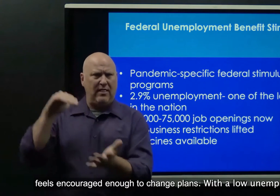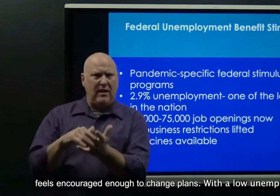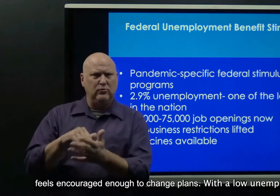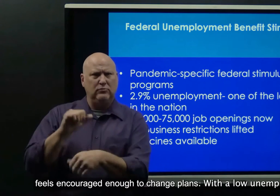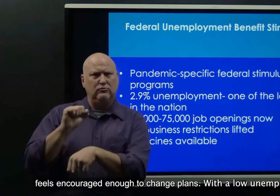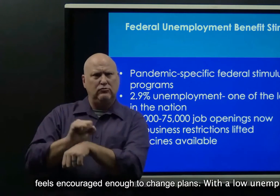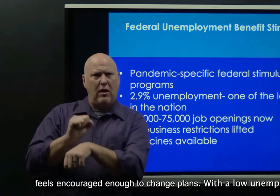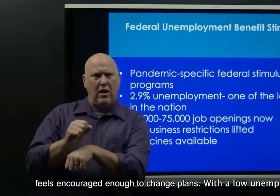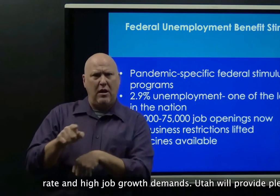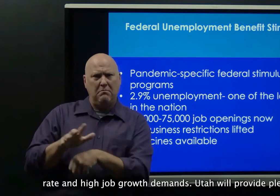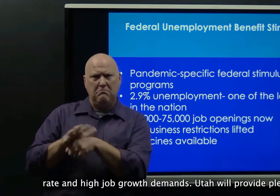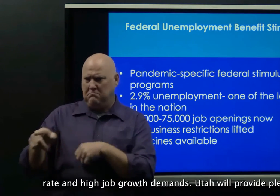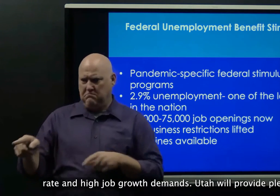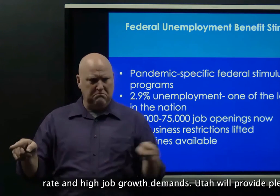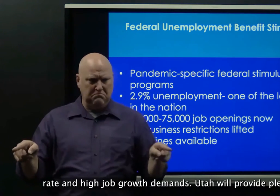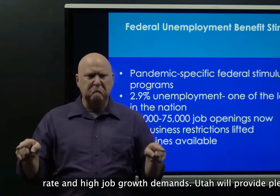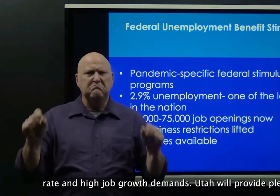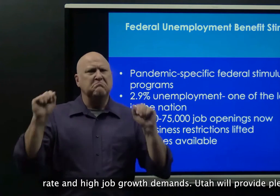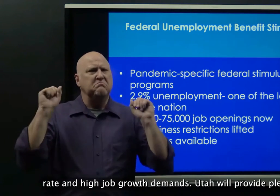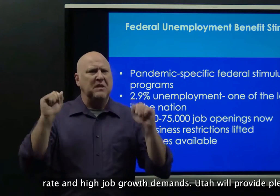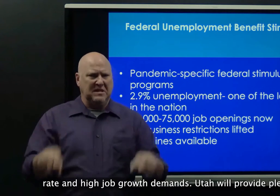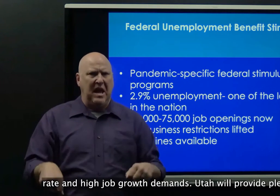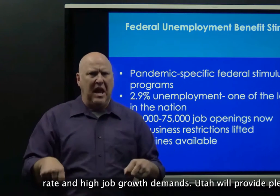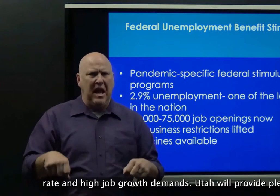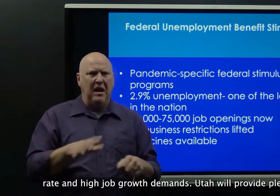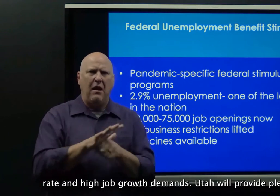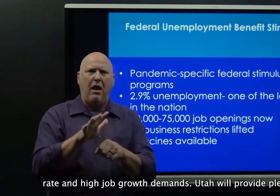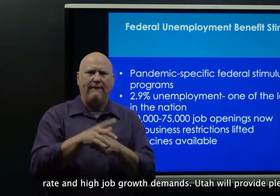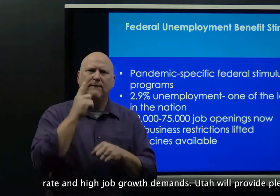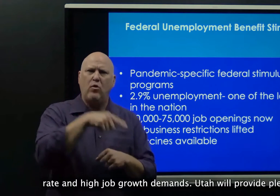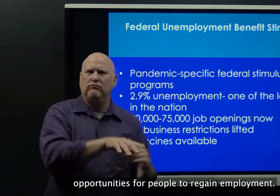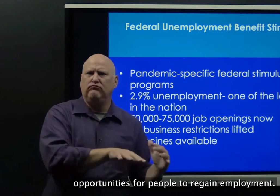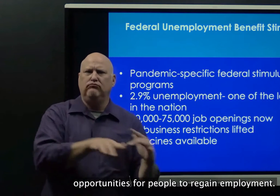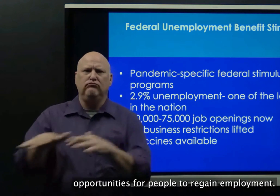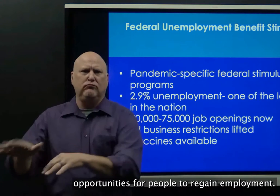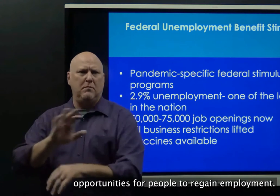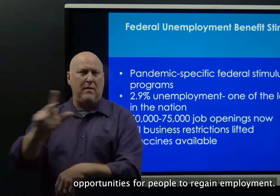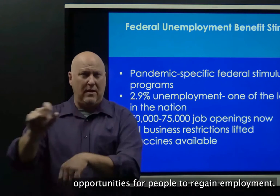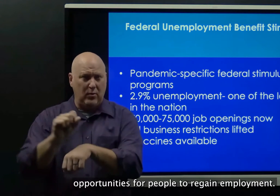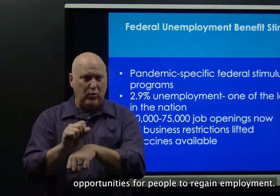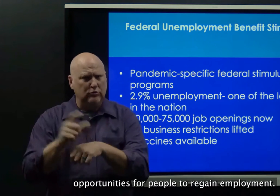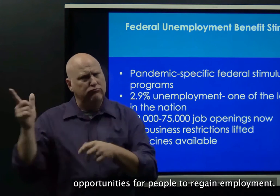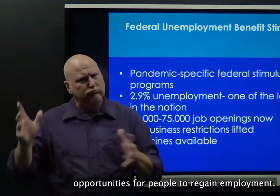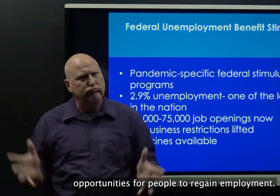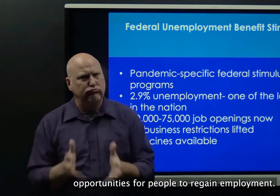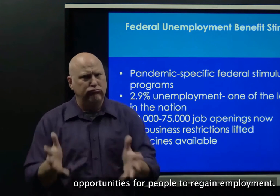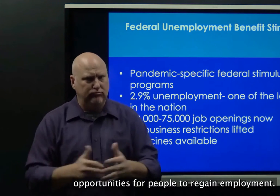low unemployment rate and high job growth demands, Utah will provide plenty of opportunities for people to regain employment.